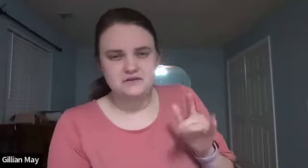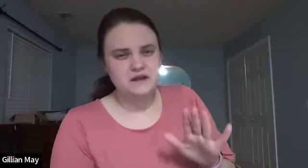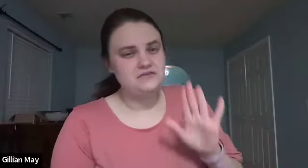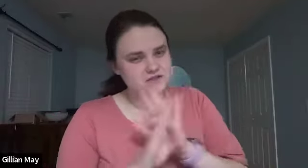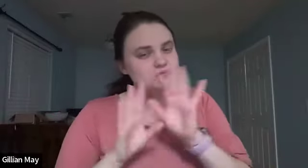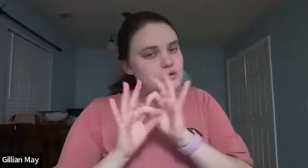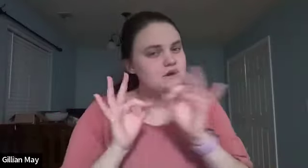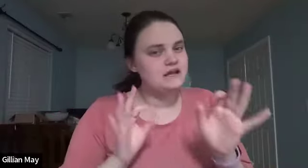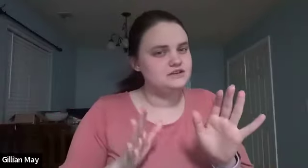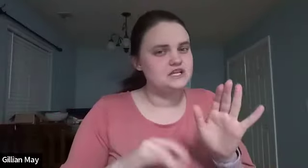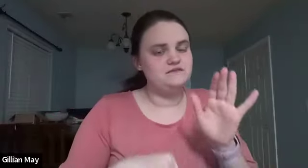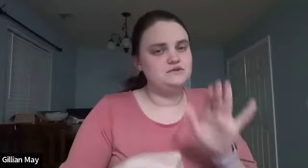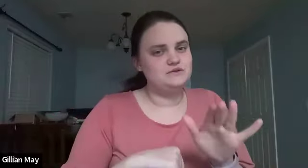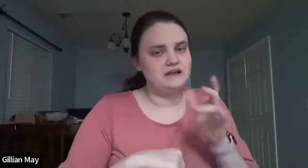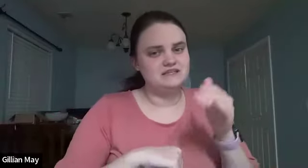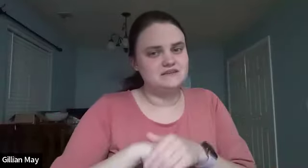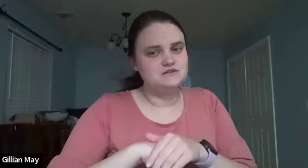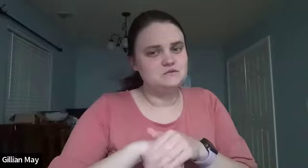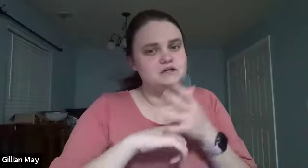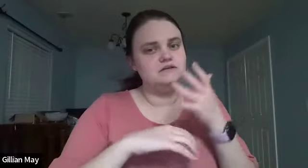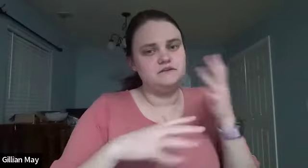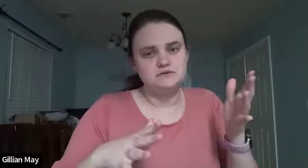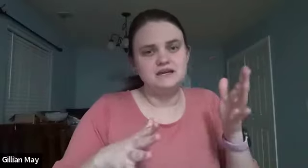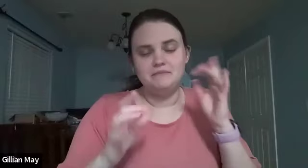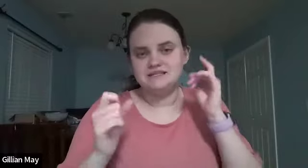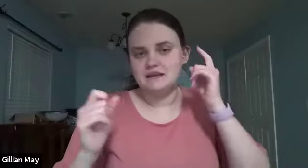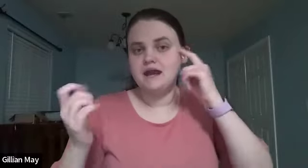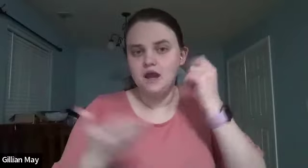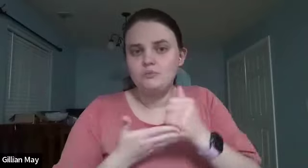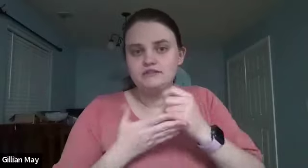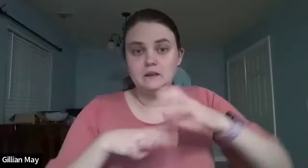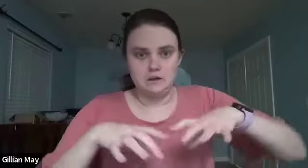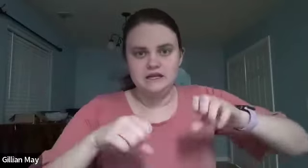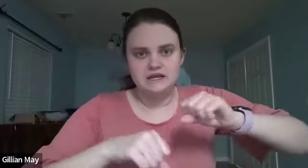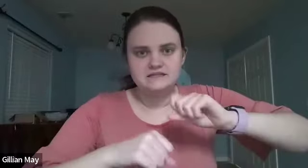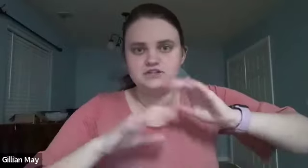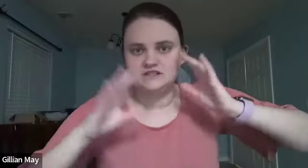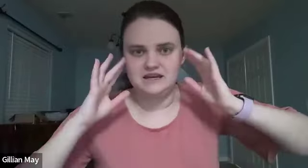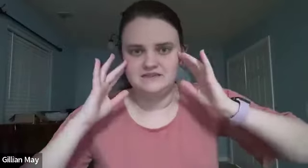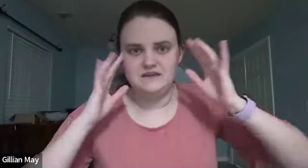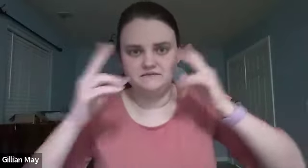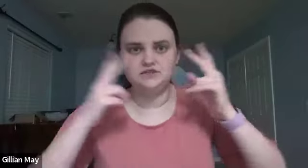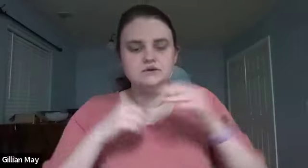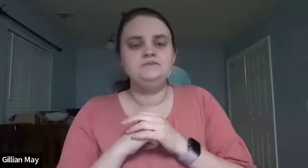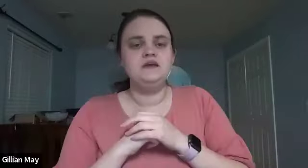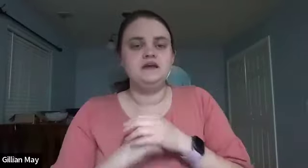Another way, this one's more English, and if you do, like I said, this one, if you do it, it might help with like learning ASL just to kind of get that visual,